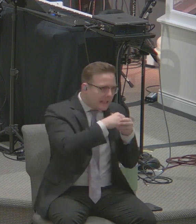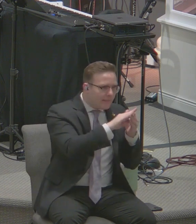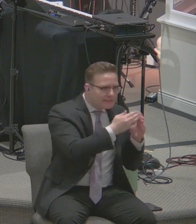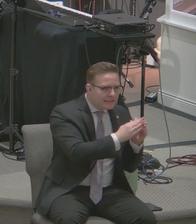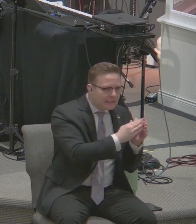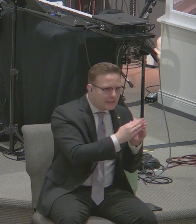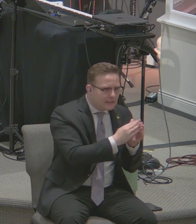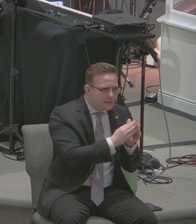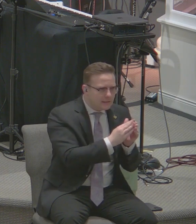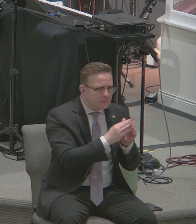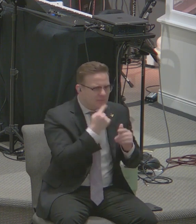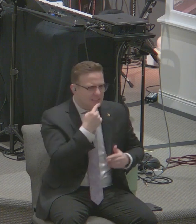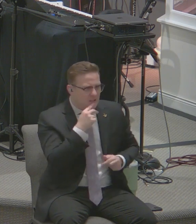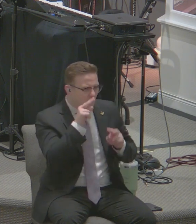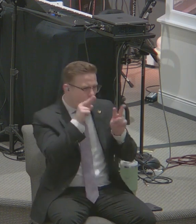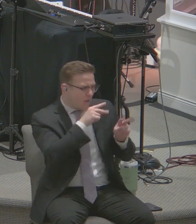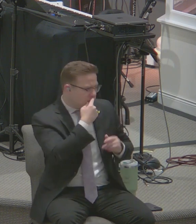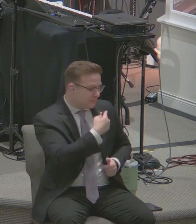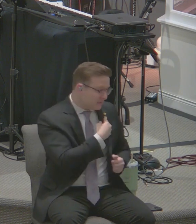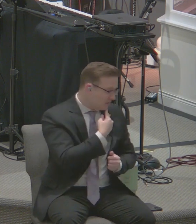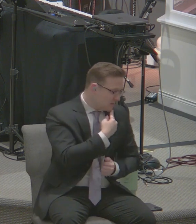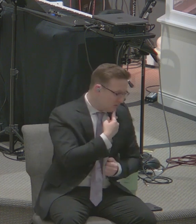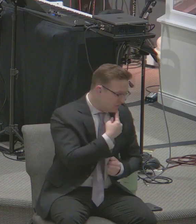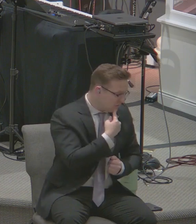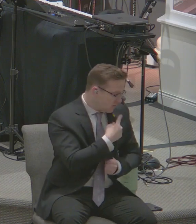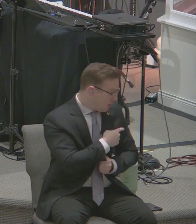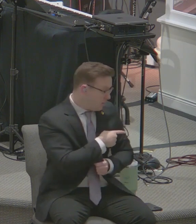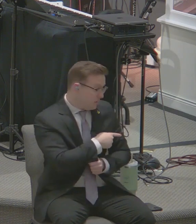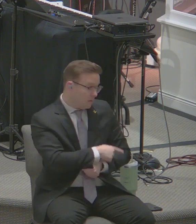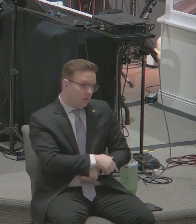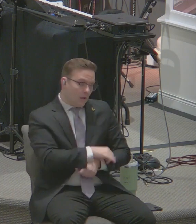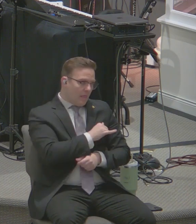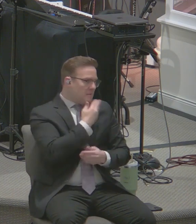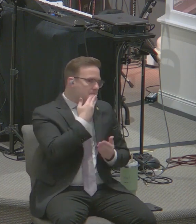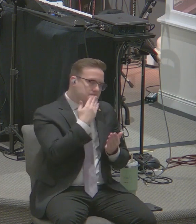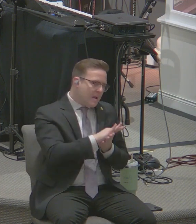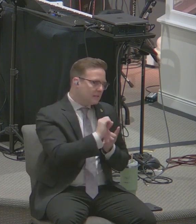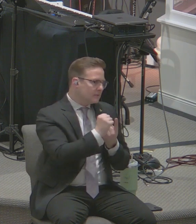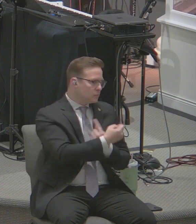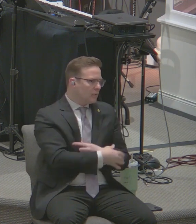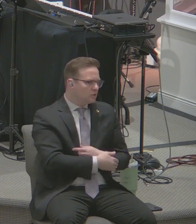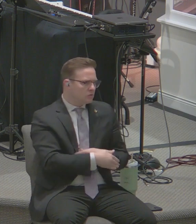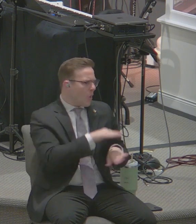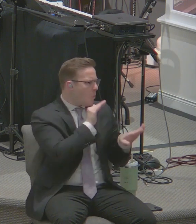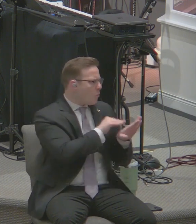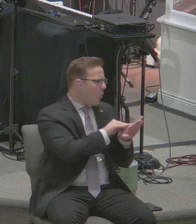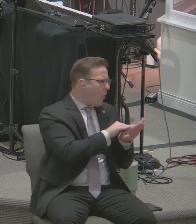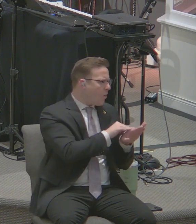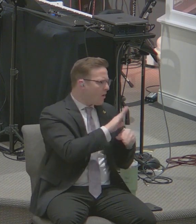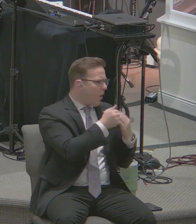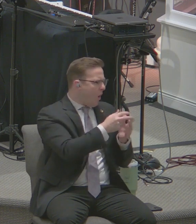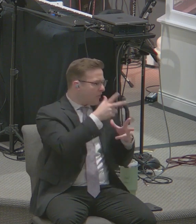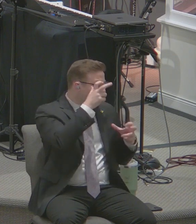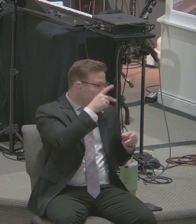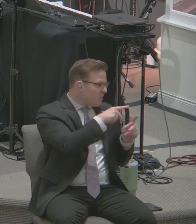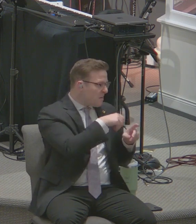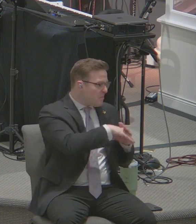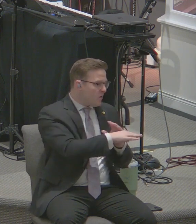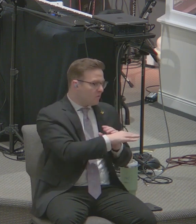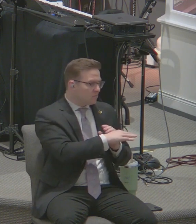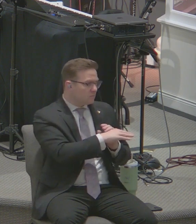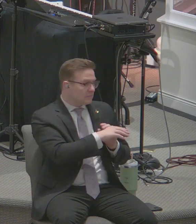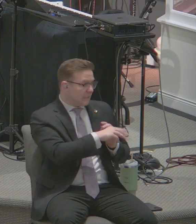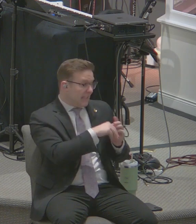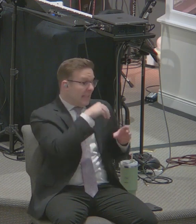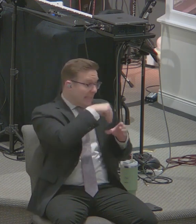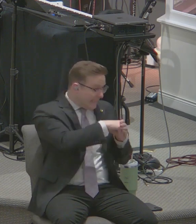that's a troubling situation over there down by the marketplace. Warn the wicked of his way.